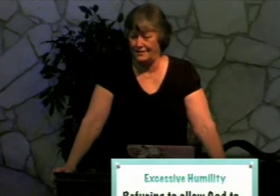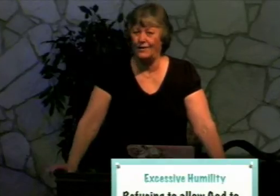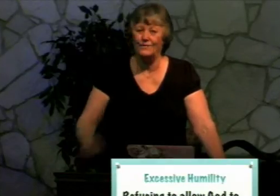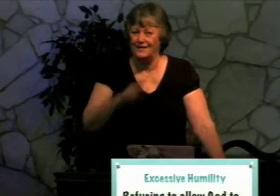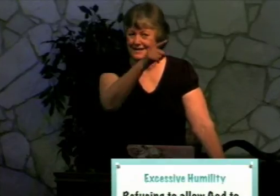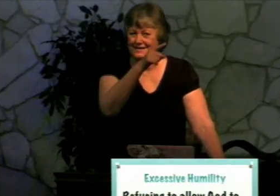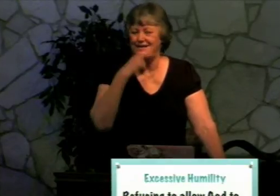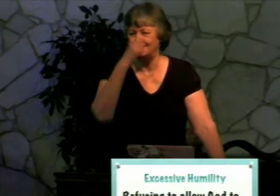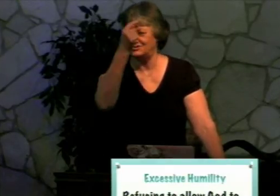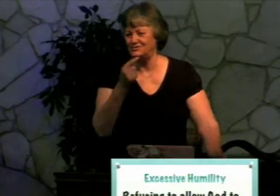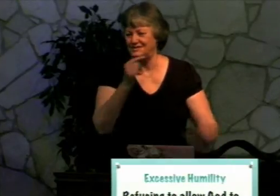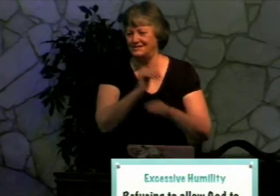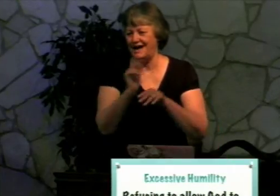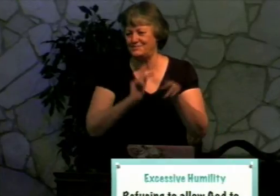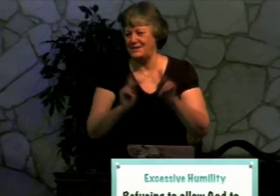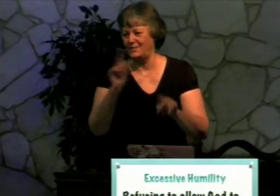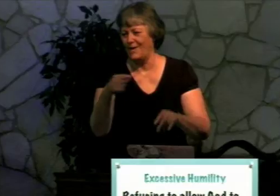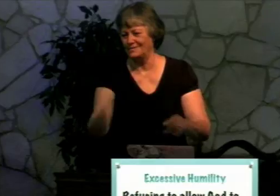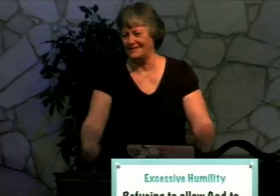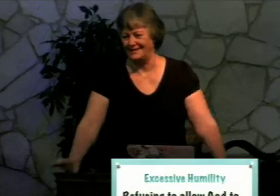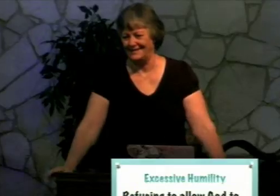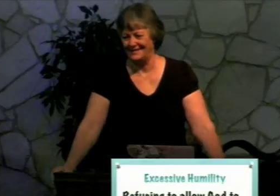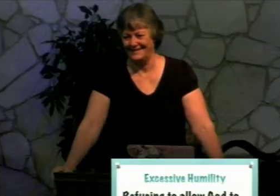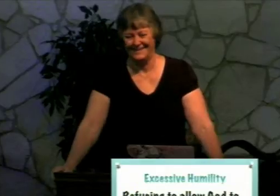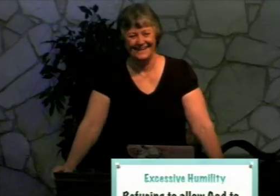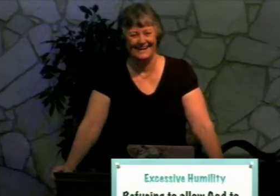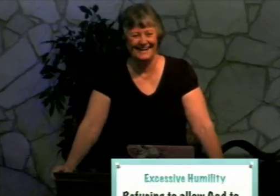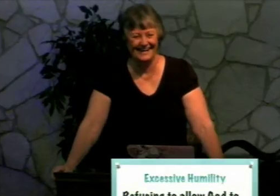Oh, he says Tuesday night people only.